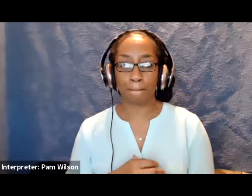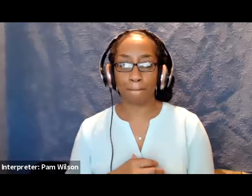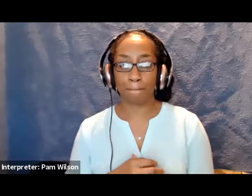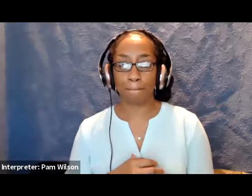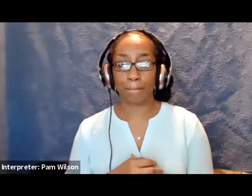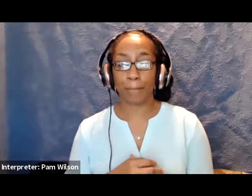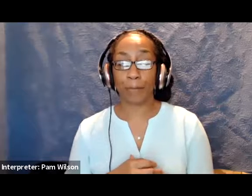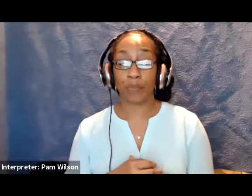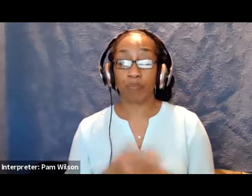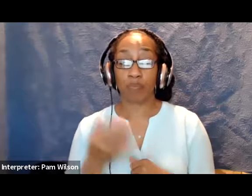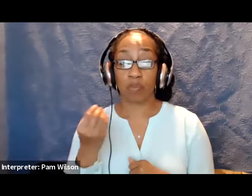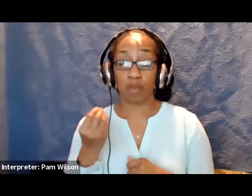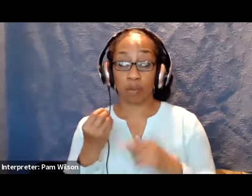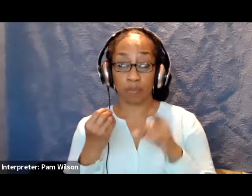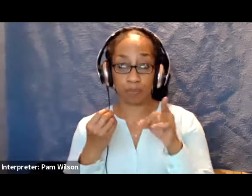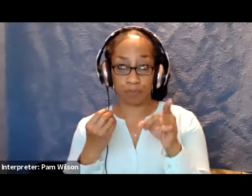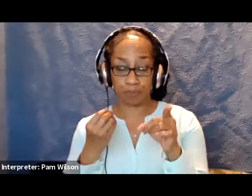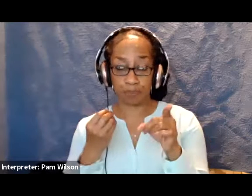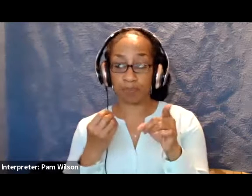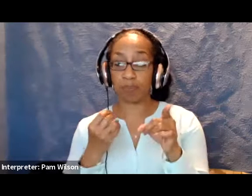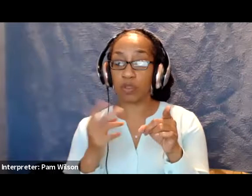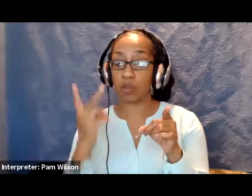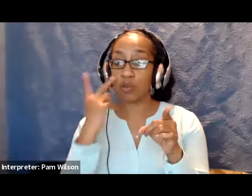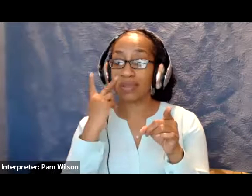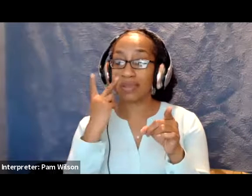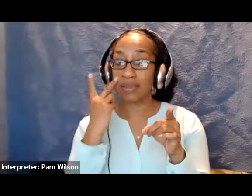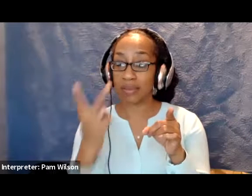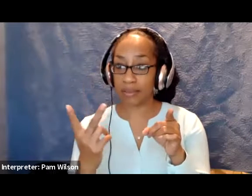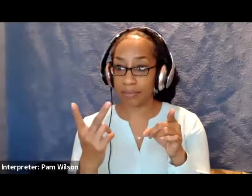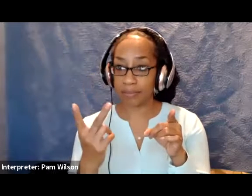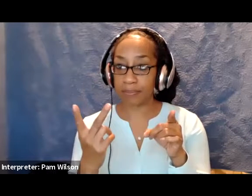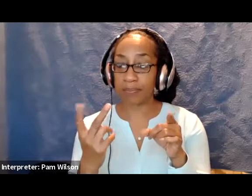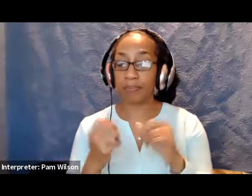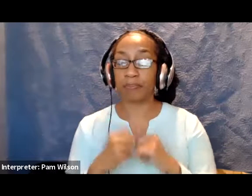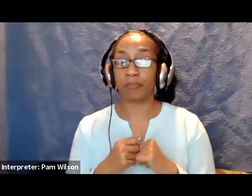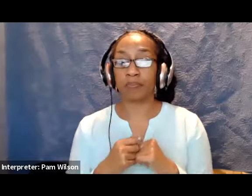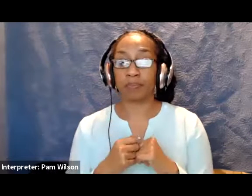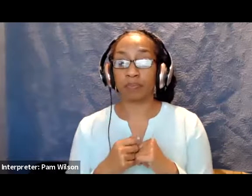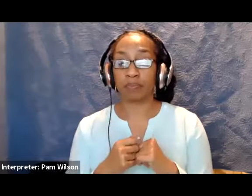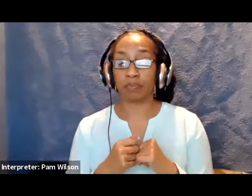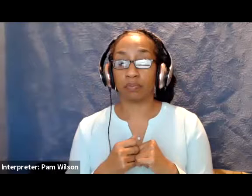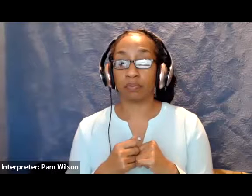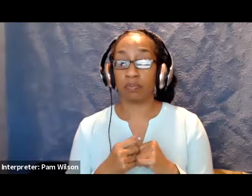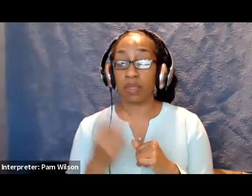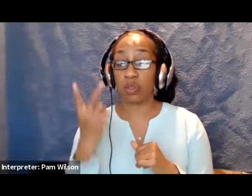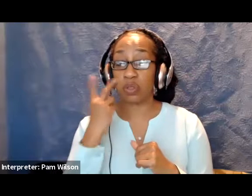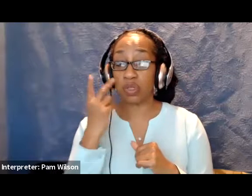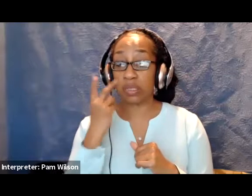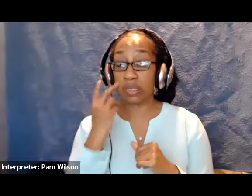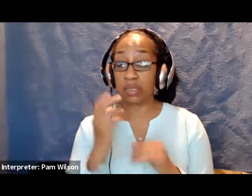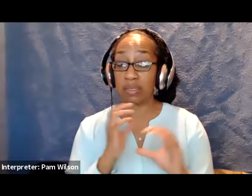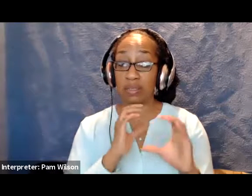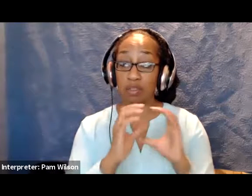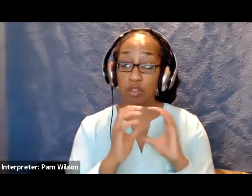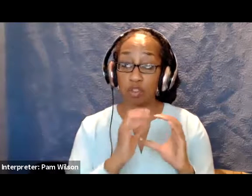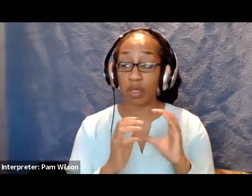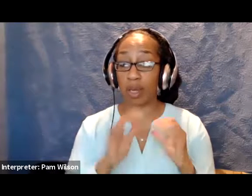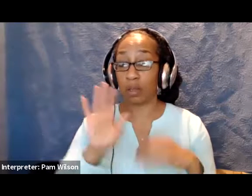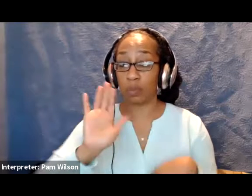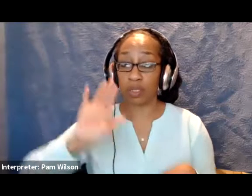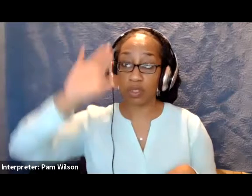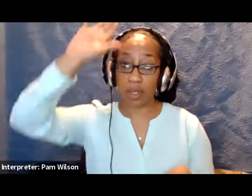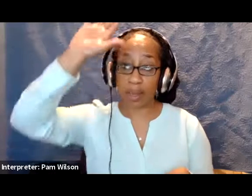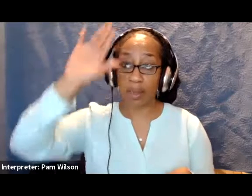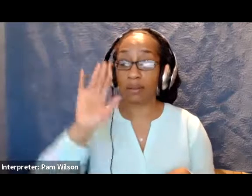So this is what you're going to see. You're going to see, you may see chat, raise hand, Q&A,